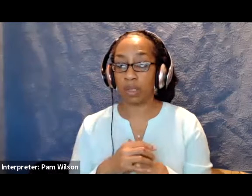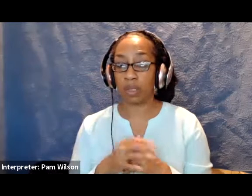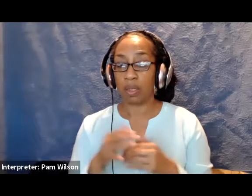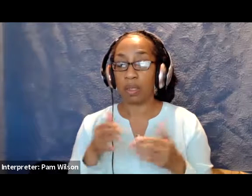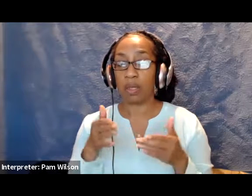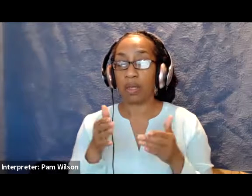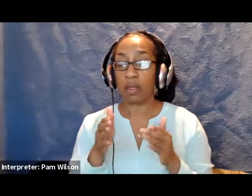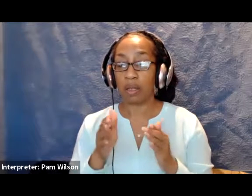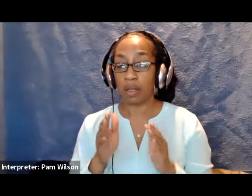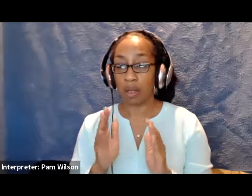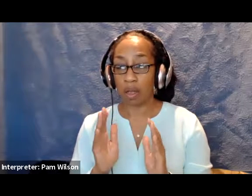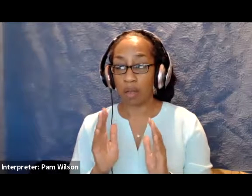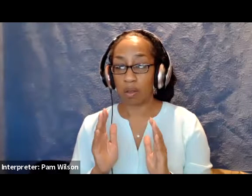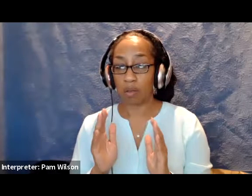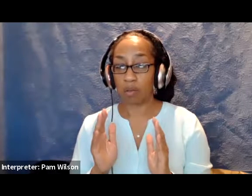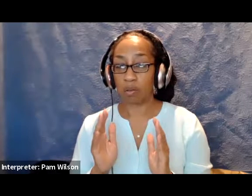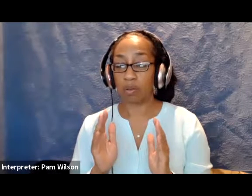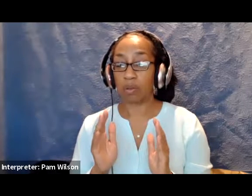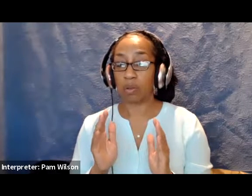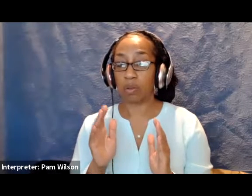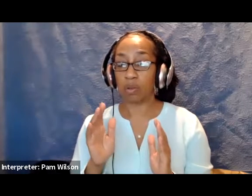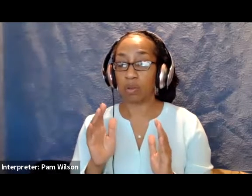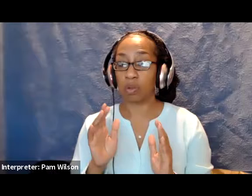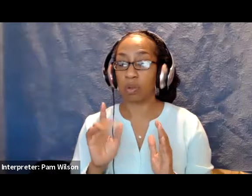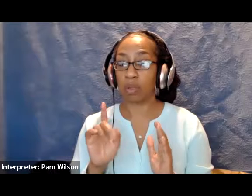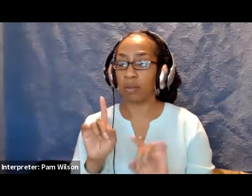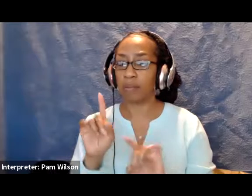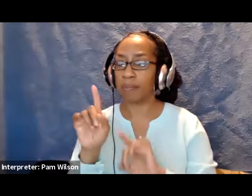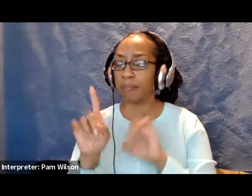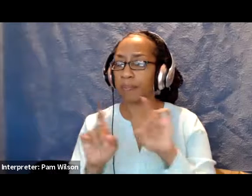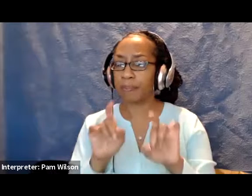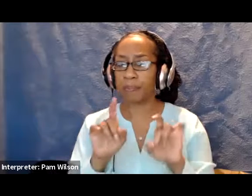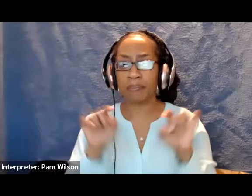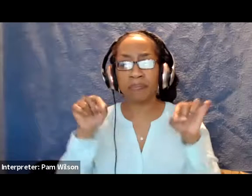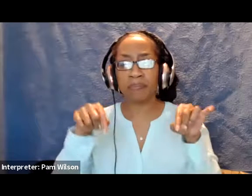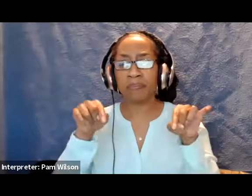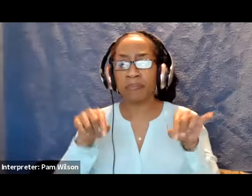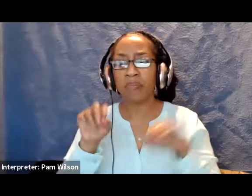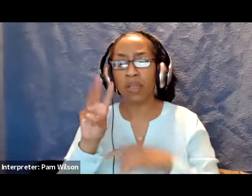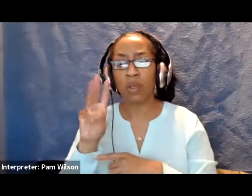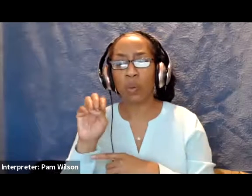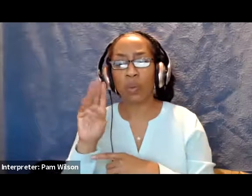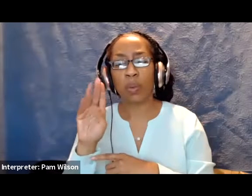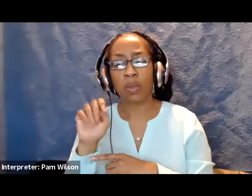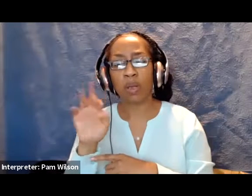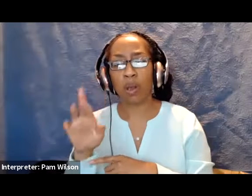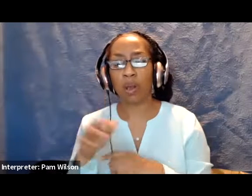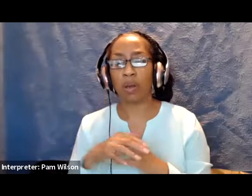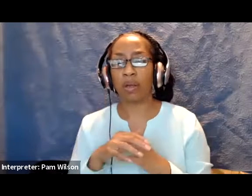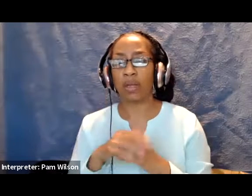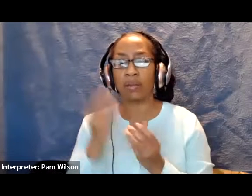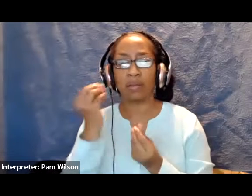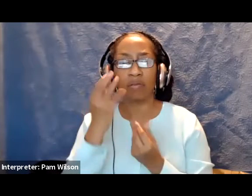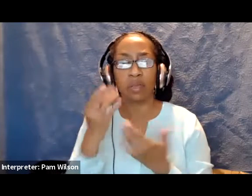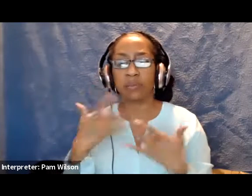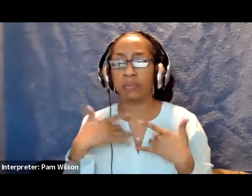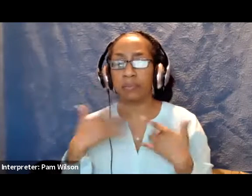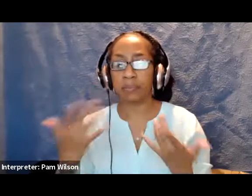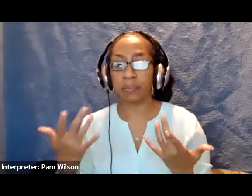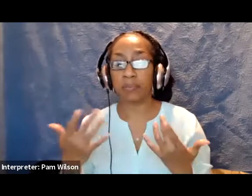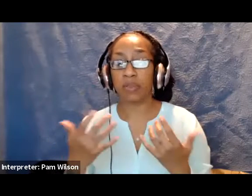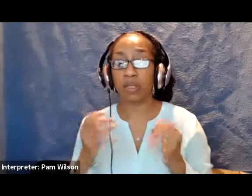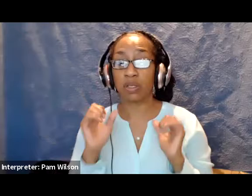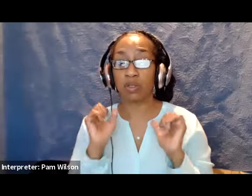you to ask people about how the webinar is and what the information is. So you can either create a single choice